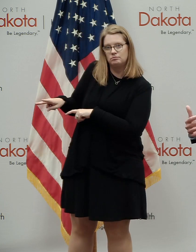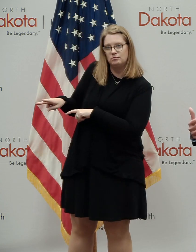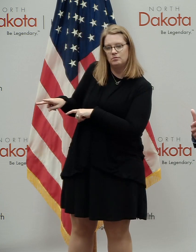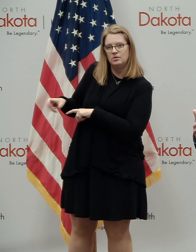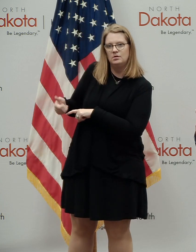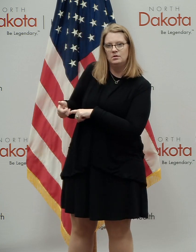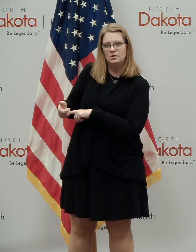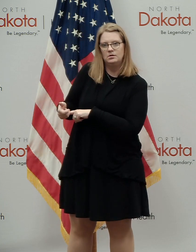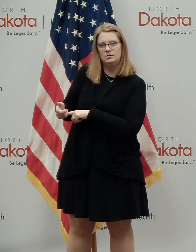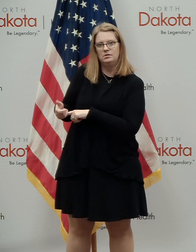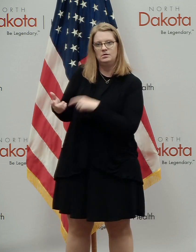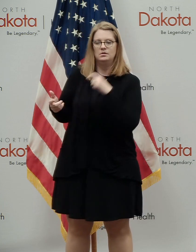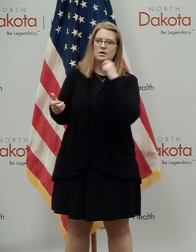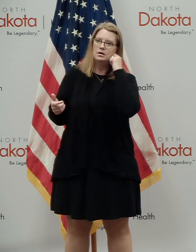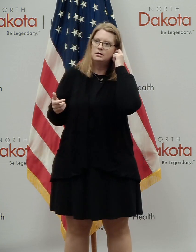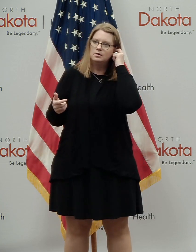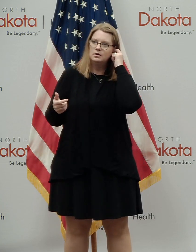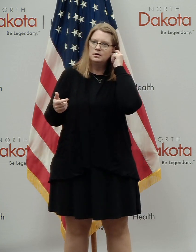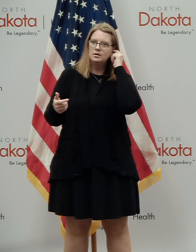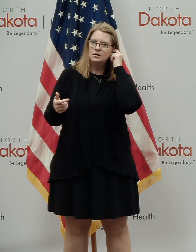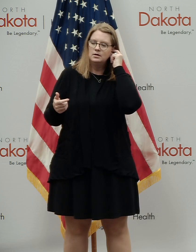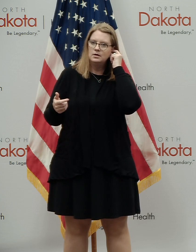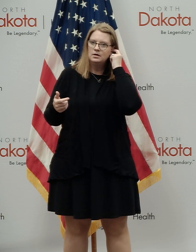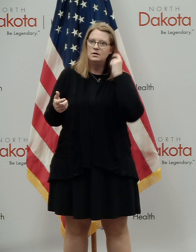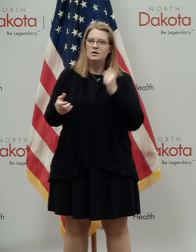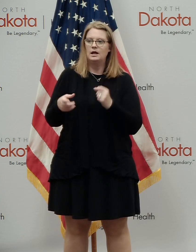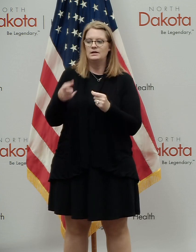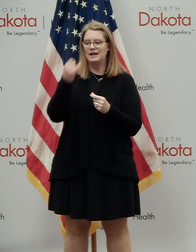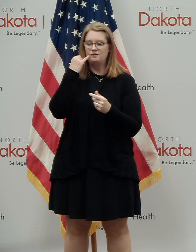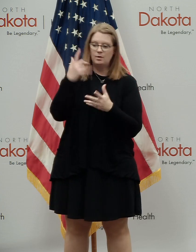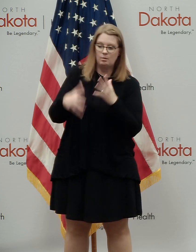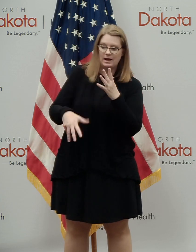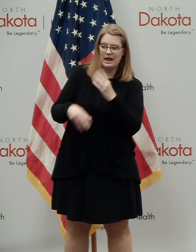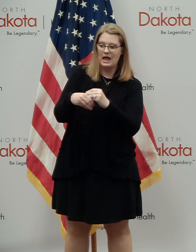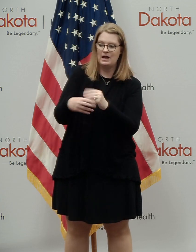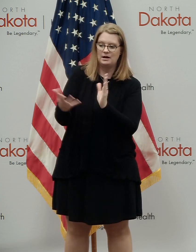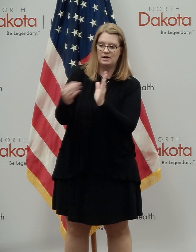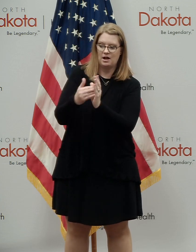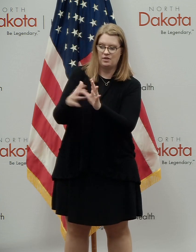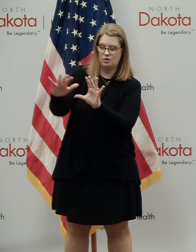open up another cohorted unit, we might lose significant capacity. And so it's kind of a